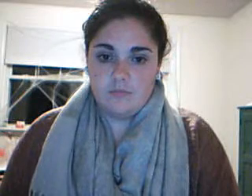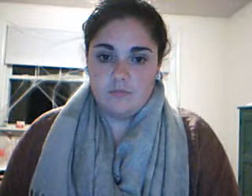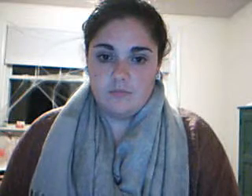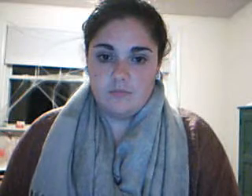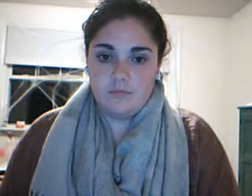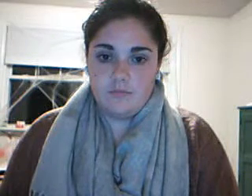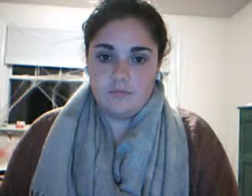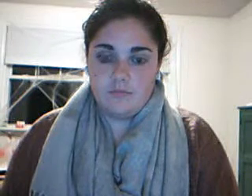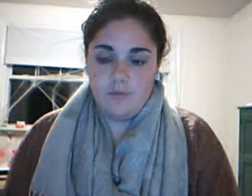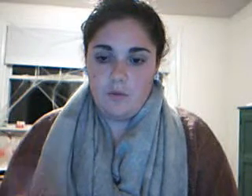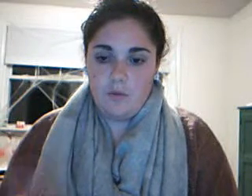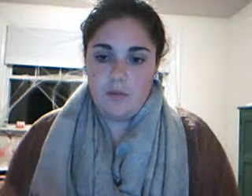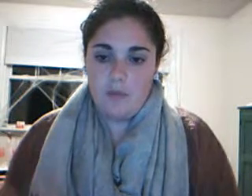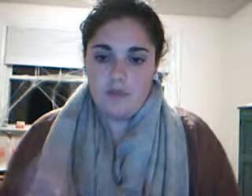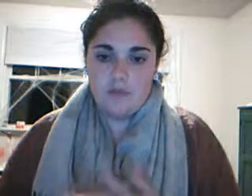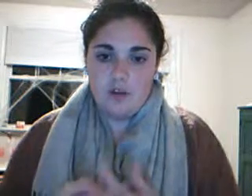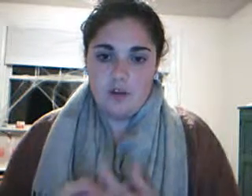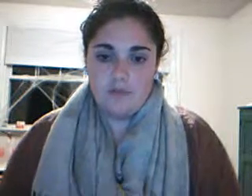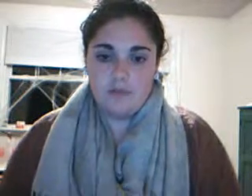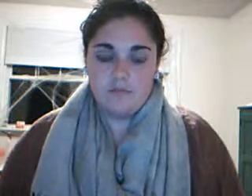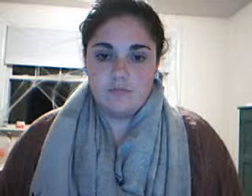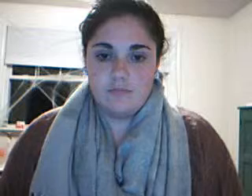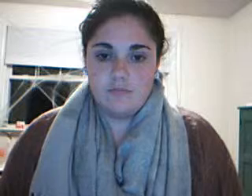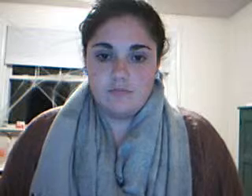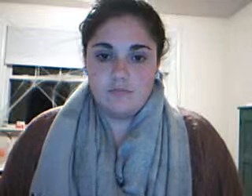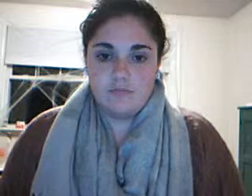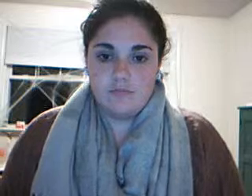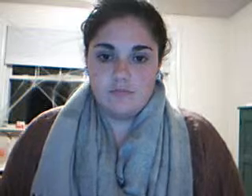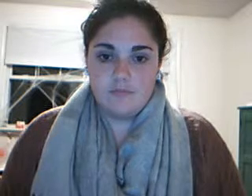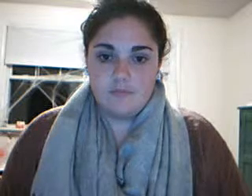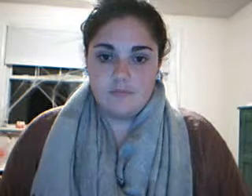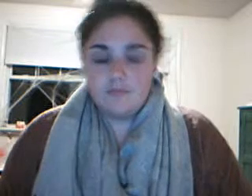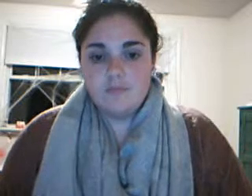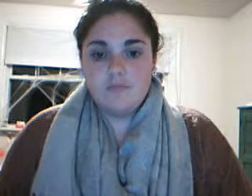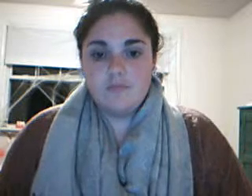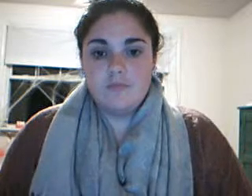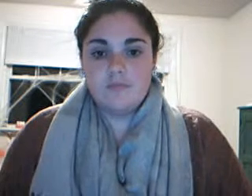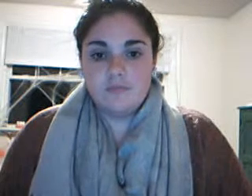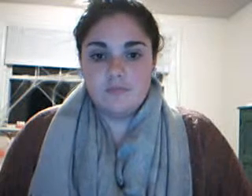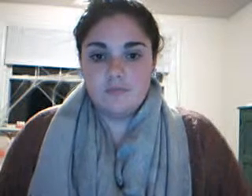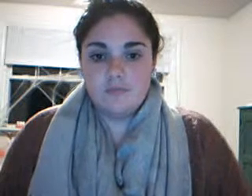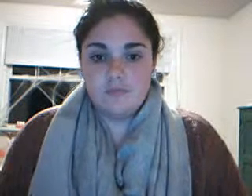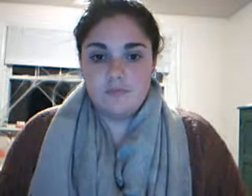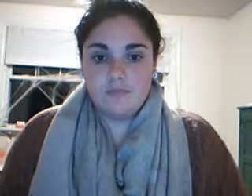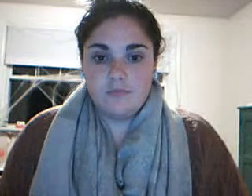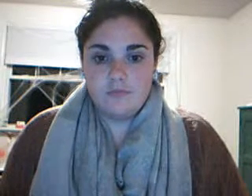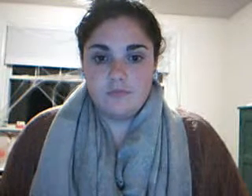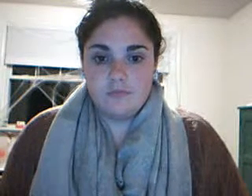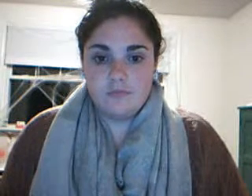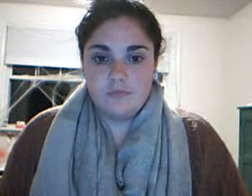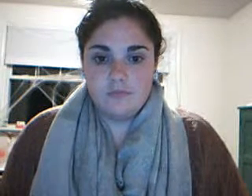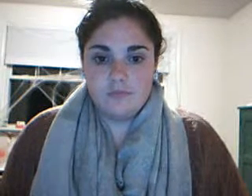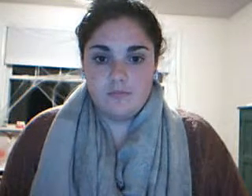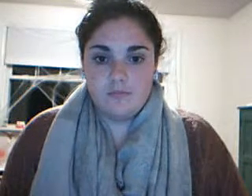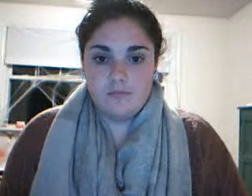And 17 years later, I did go to college. But I naively chose a college that was almost as expensive as